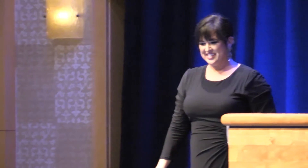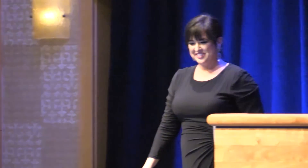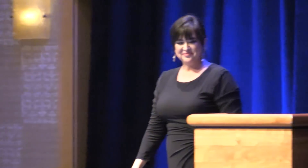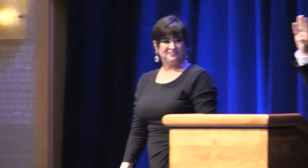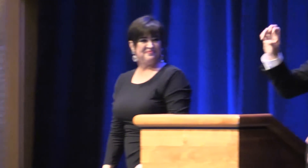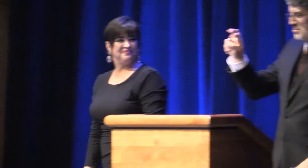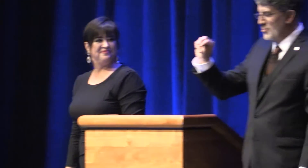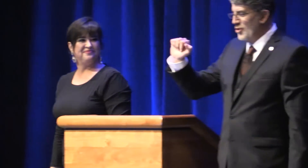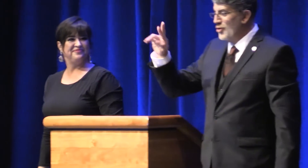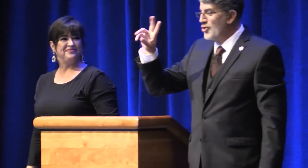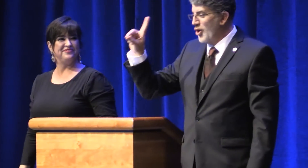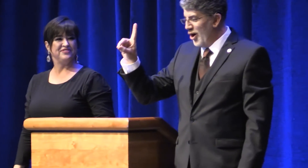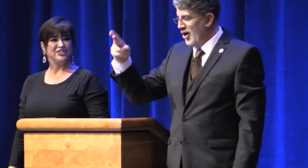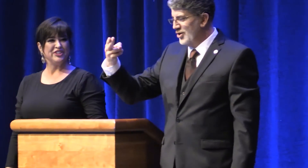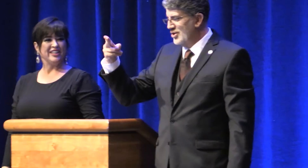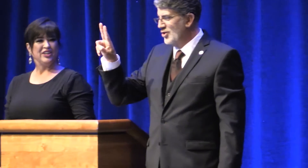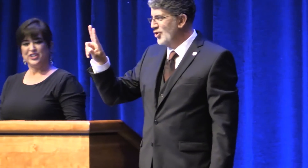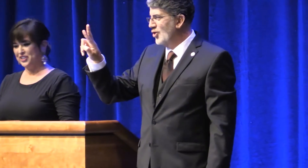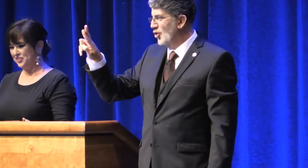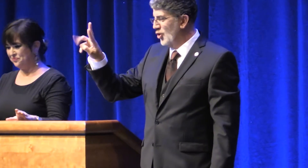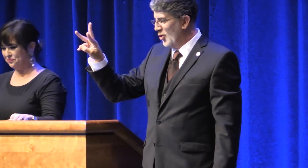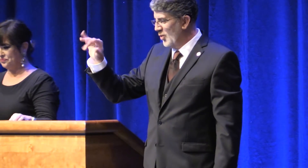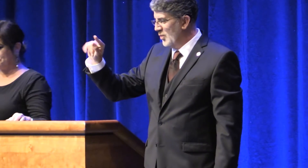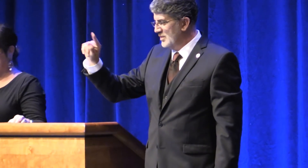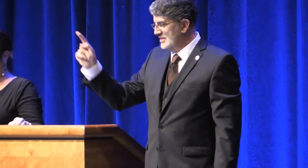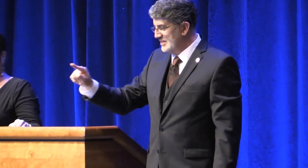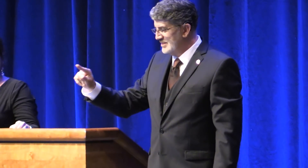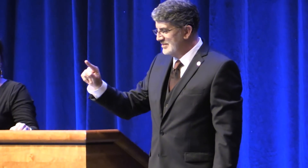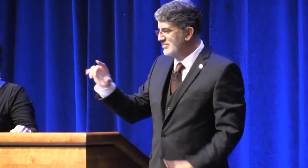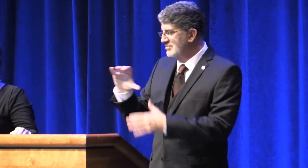I'd also like to recognize Bernard Hurwitz.